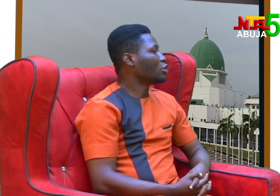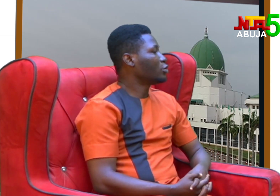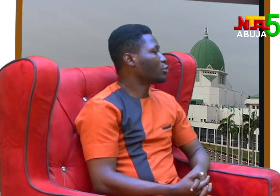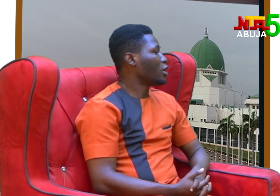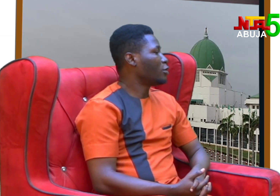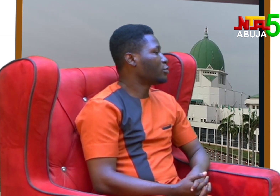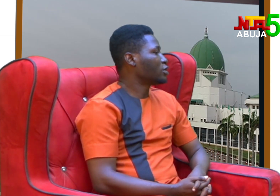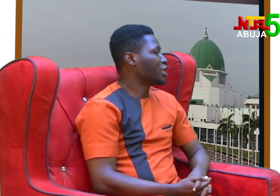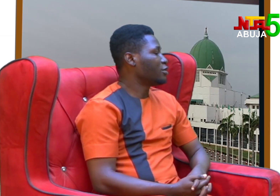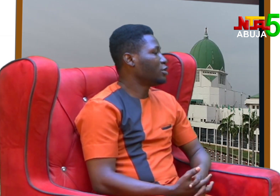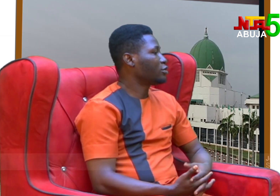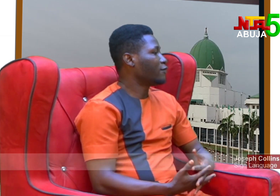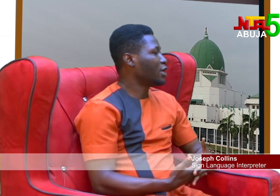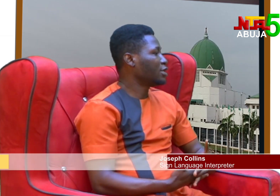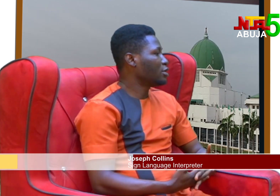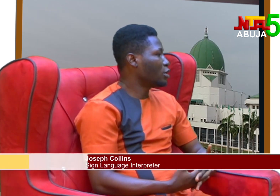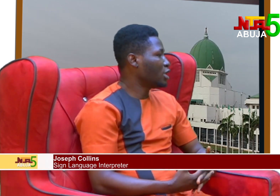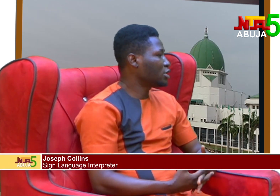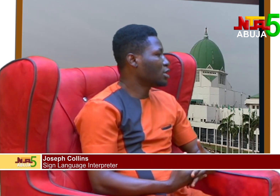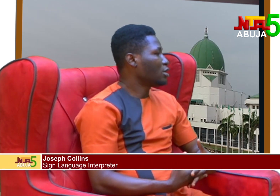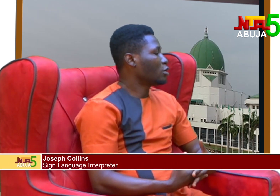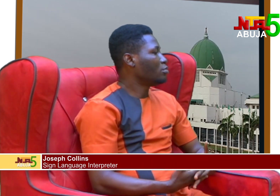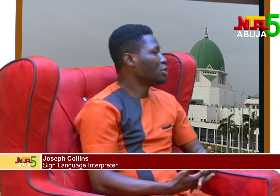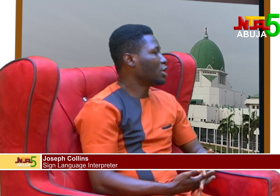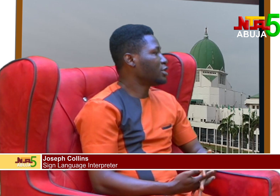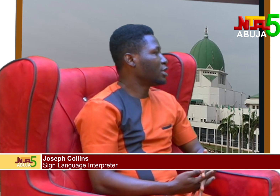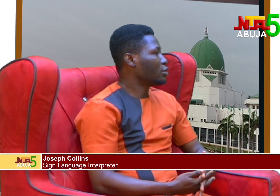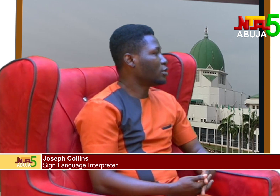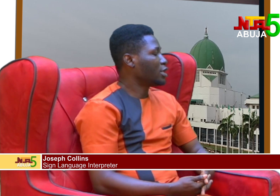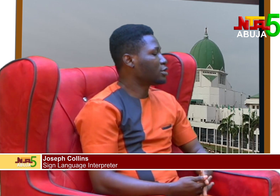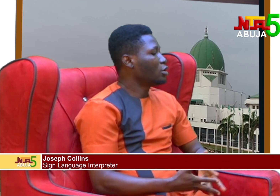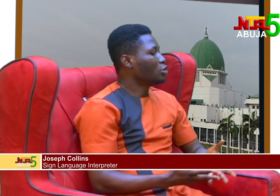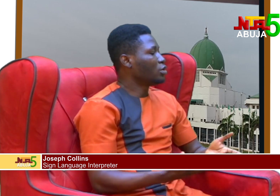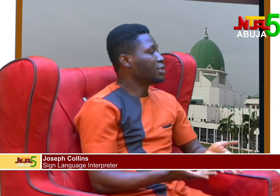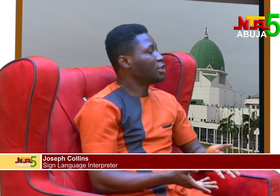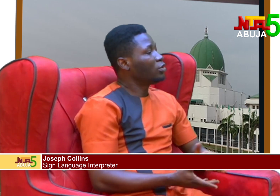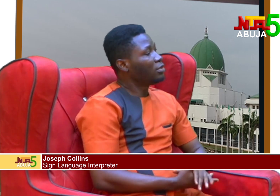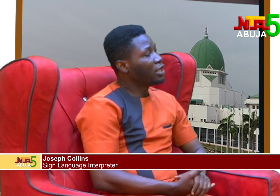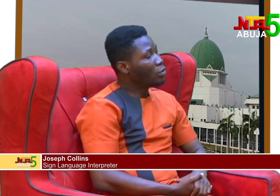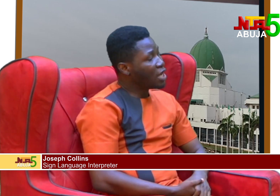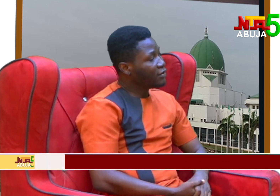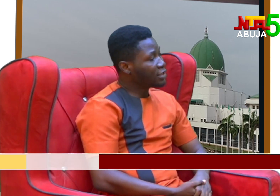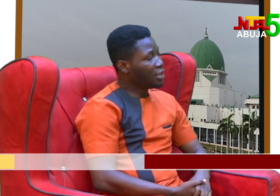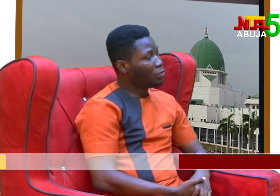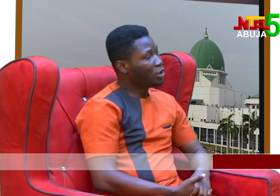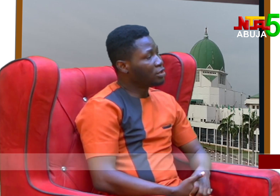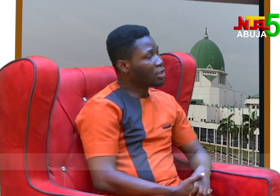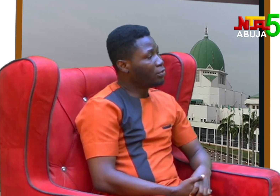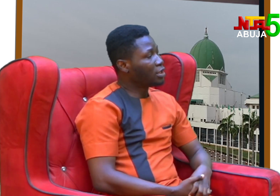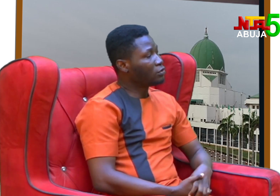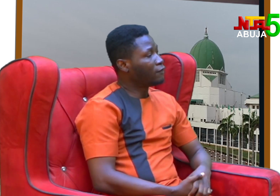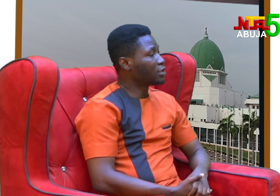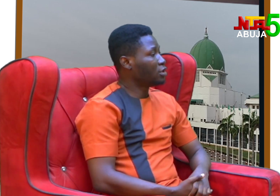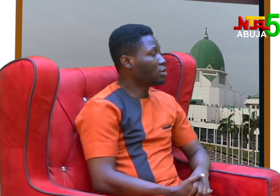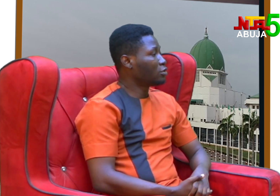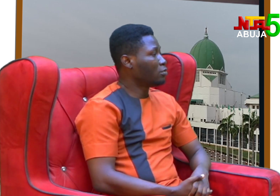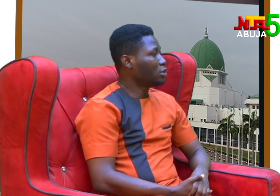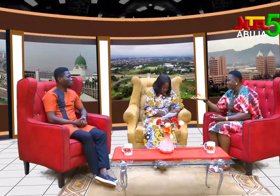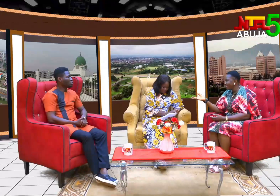also helps us as a means of gaining knowledge, communicating and all that. You can see with me here, we have a sign language interpreter to facilitate communication.